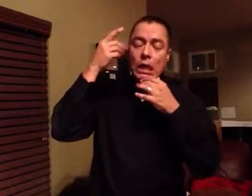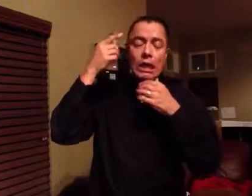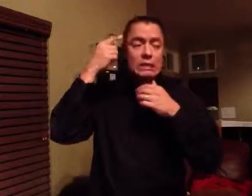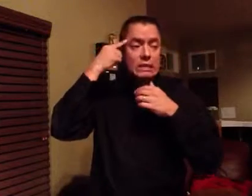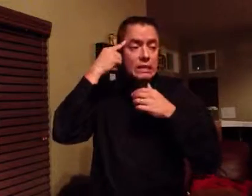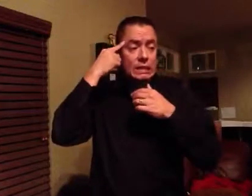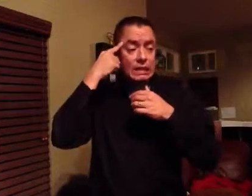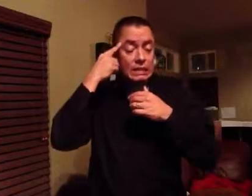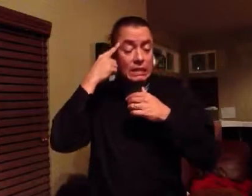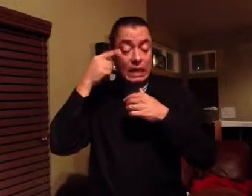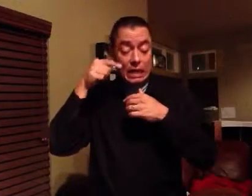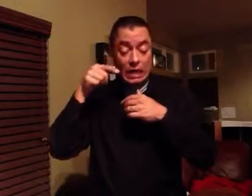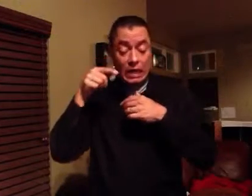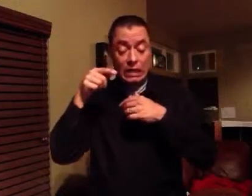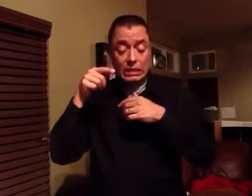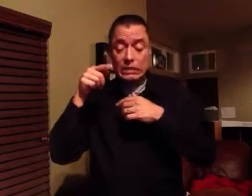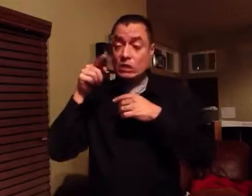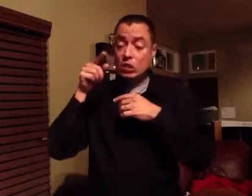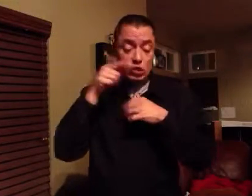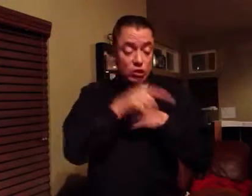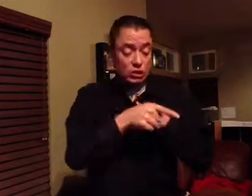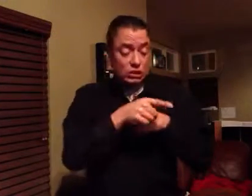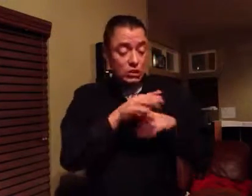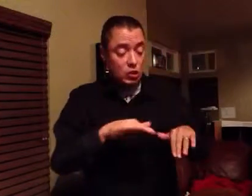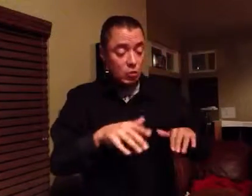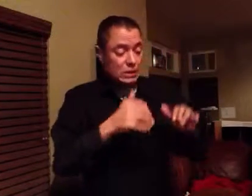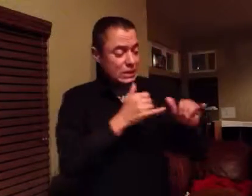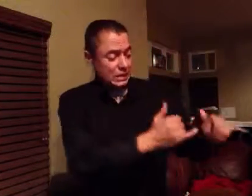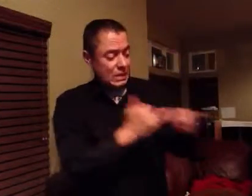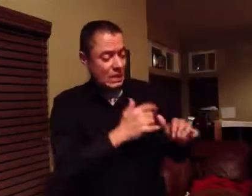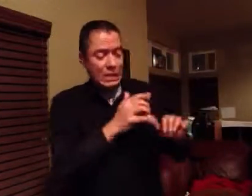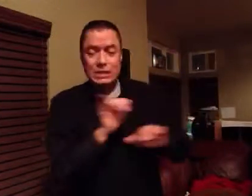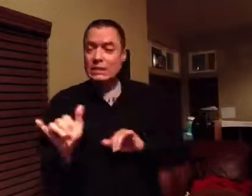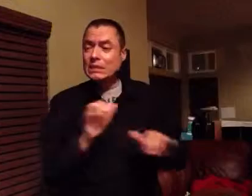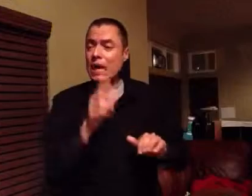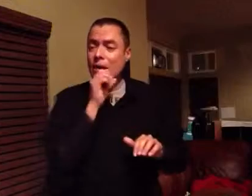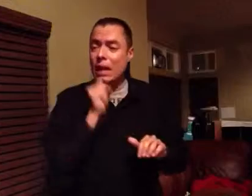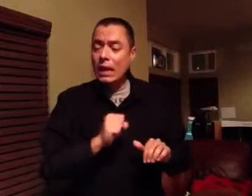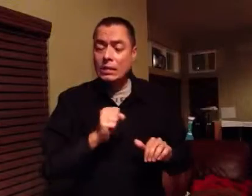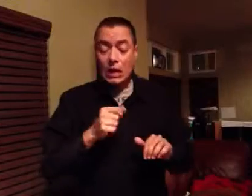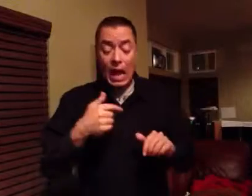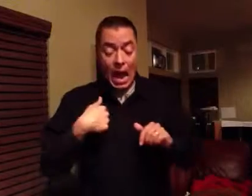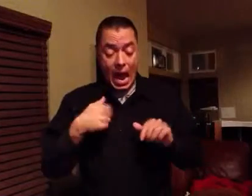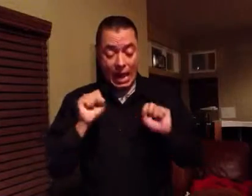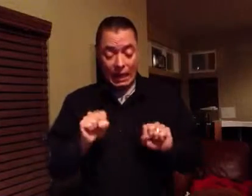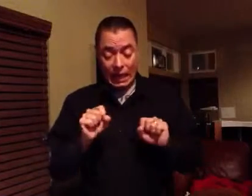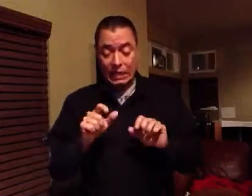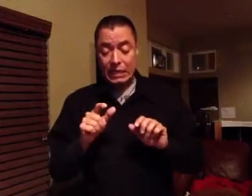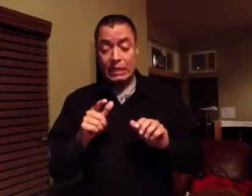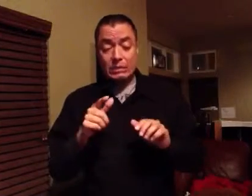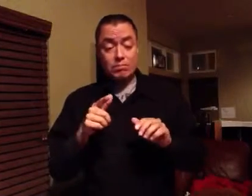a tremendous difference where you were born. That I could be one of those children living in the favela of Rio.